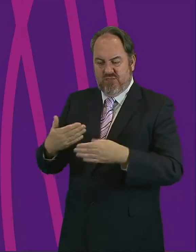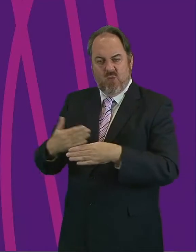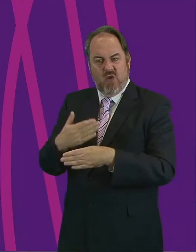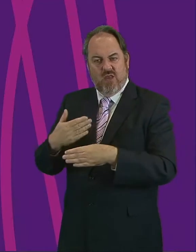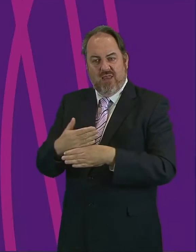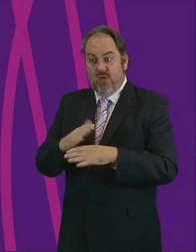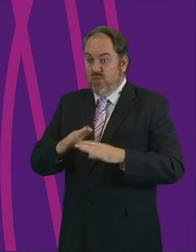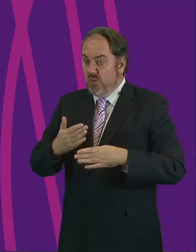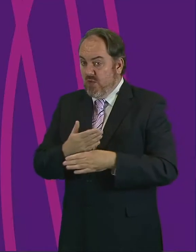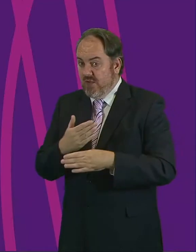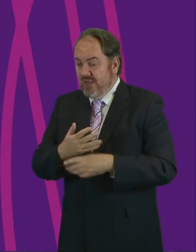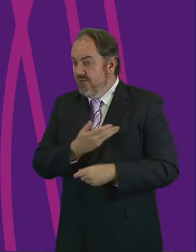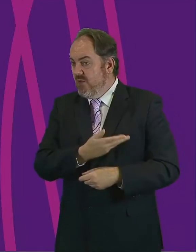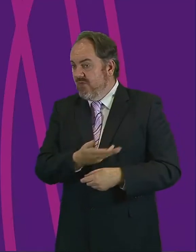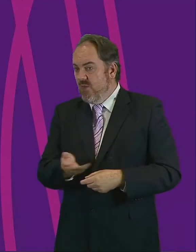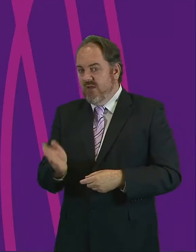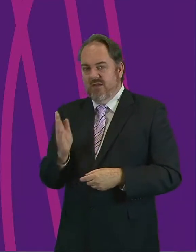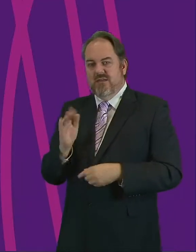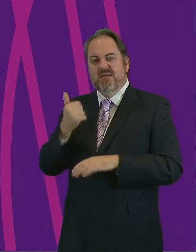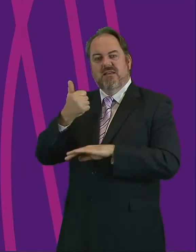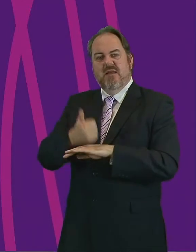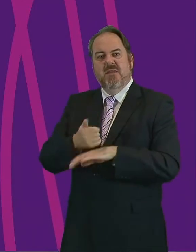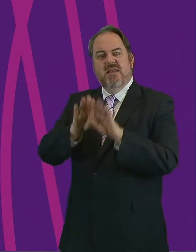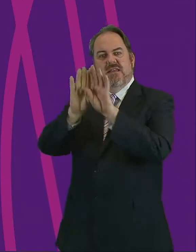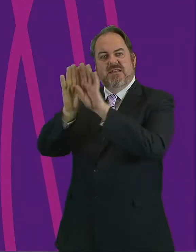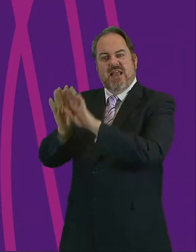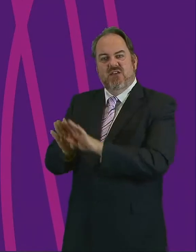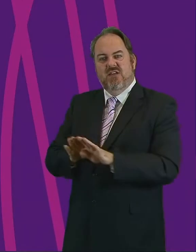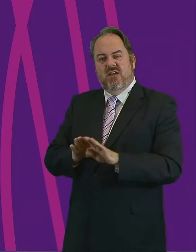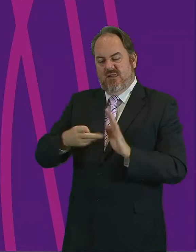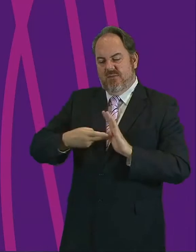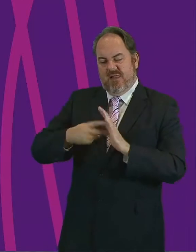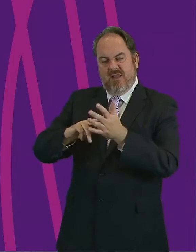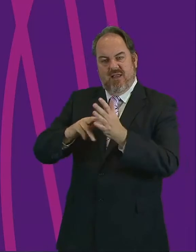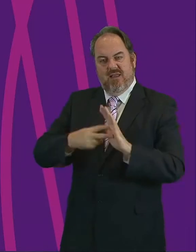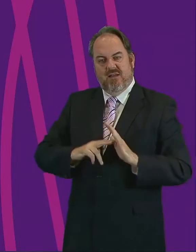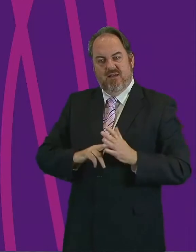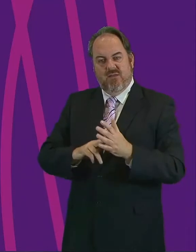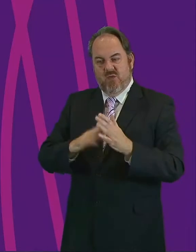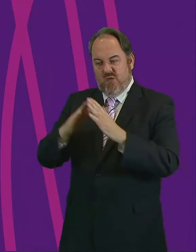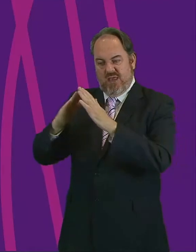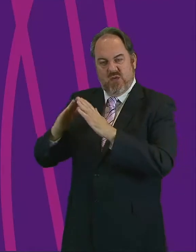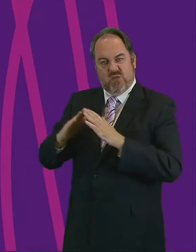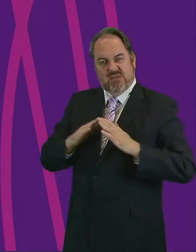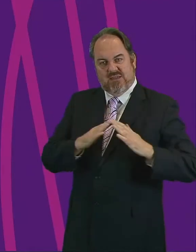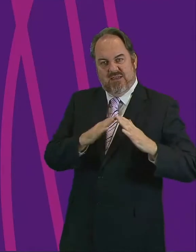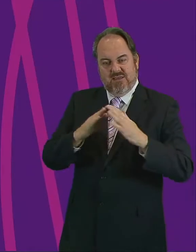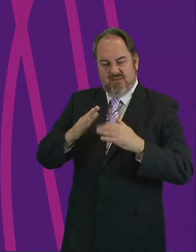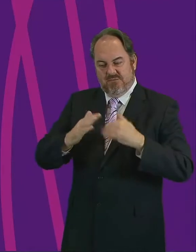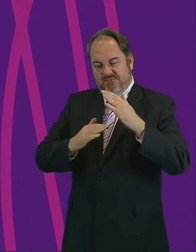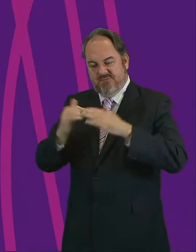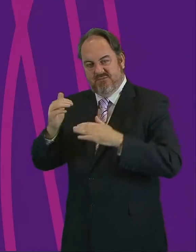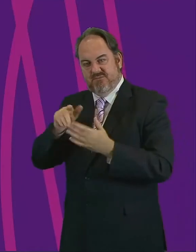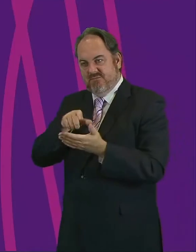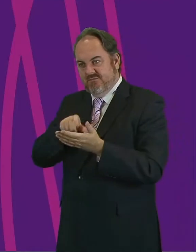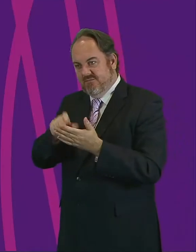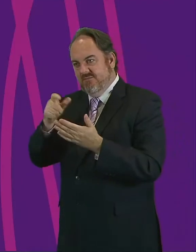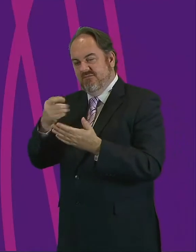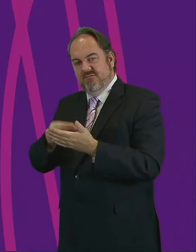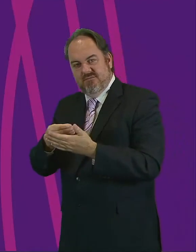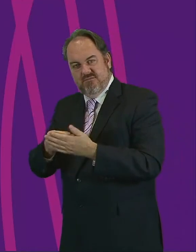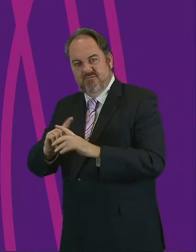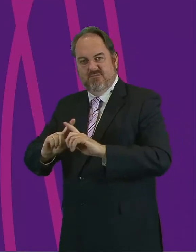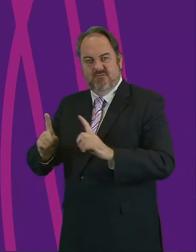programme, a national programme for housing that will join all the bits together? And specifically, she'll have seen the calls for